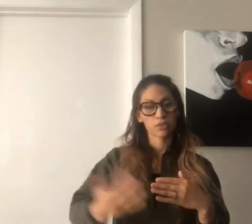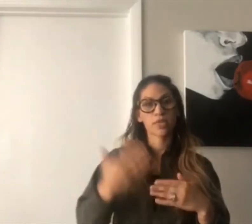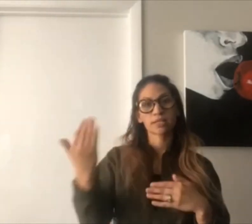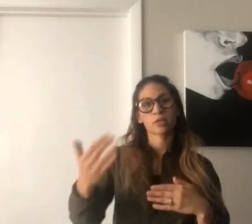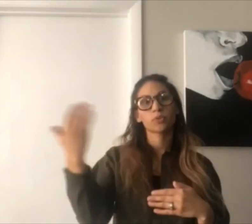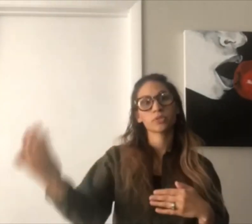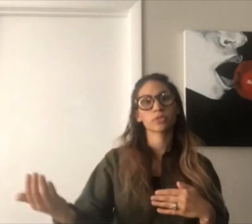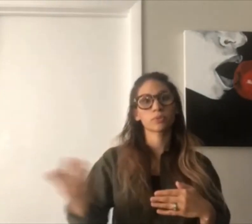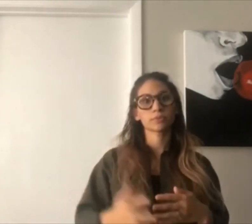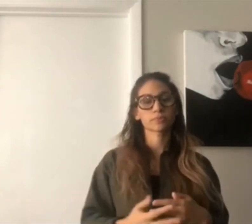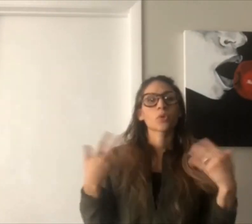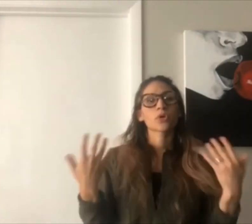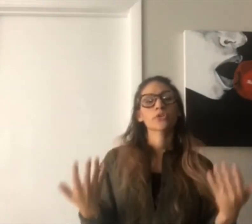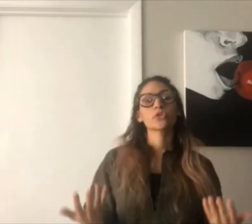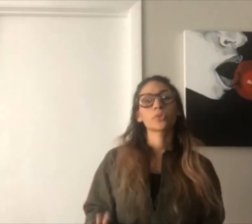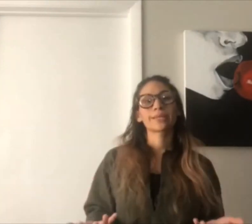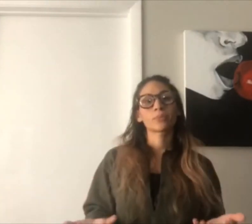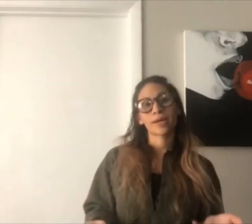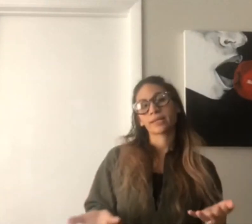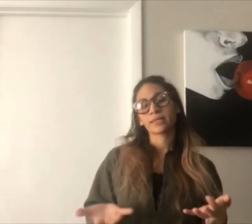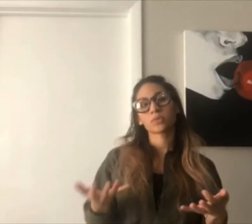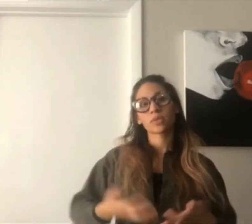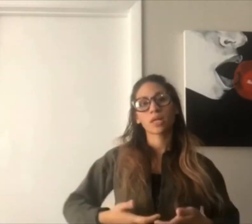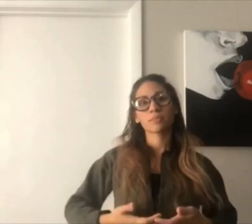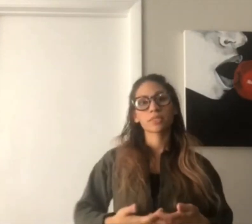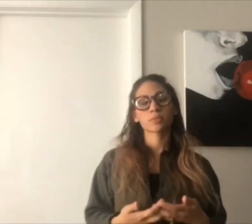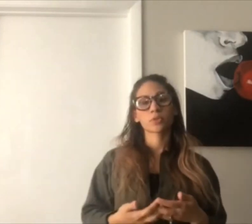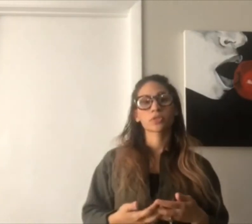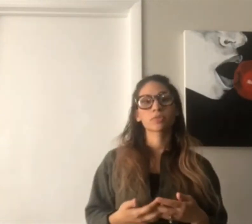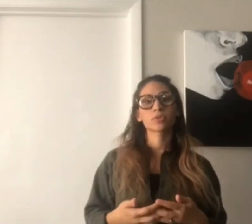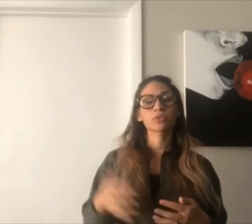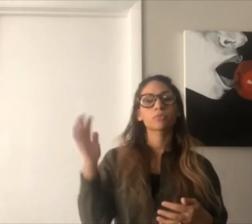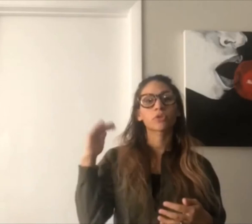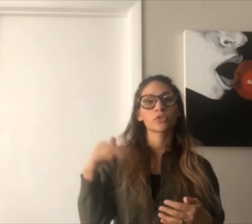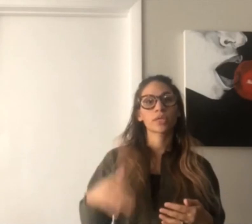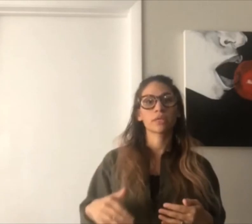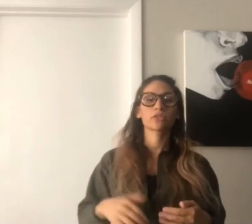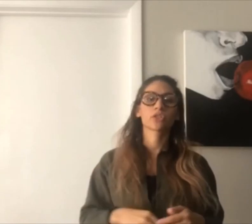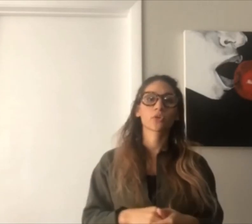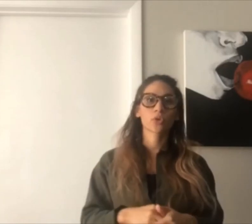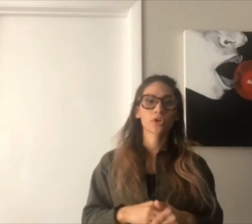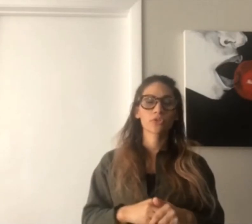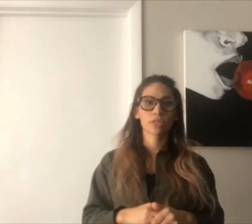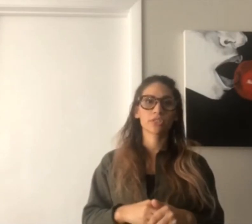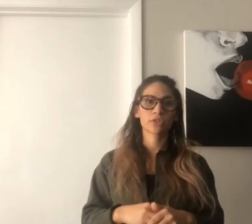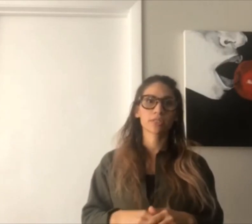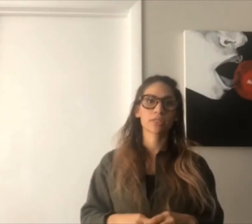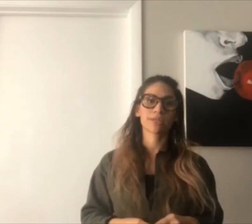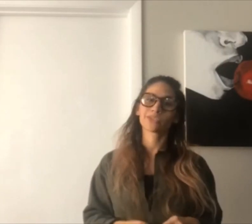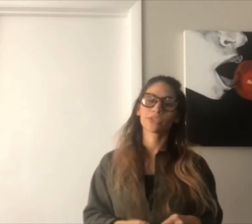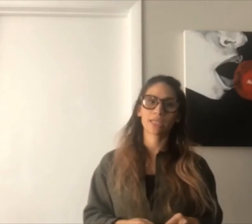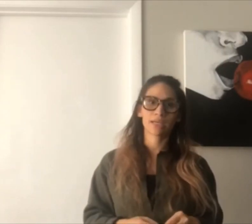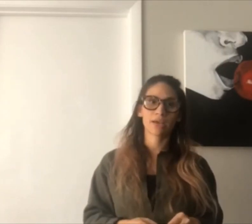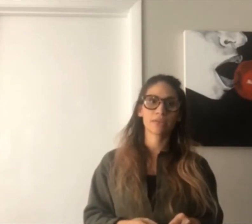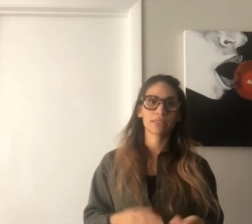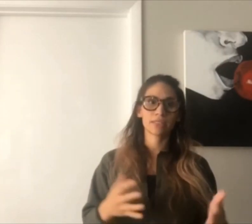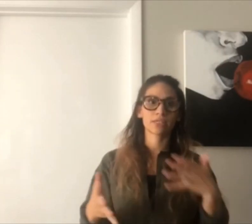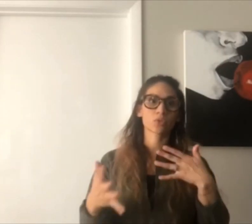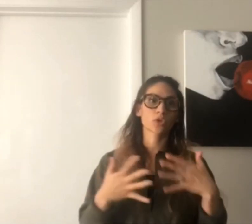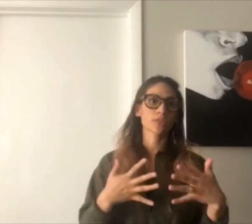that's our principle. The more you practice with elements and principles, the more you get into your work, the easier it is to understand how these things work